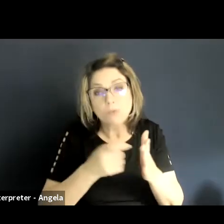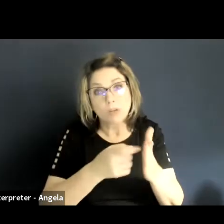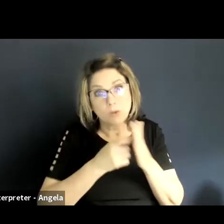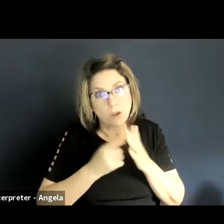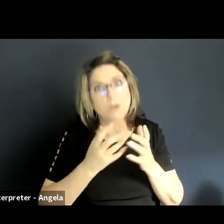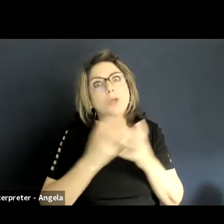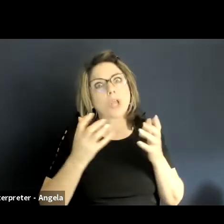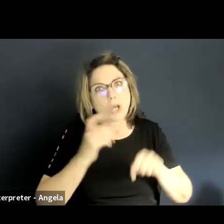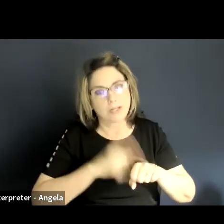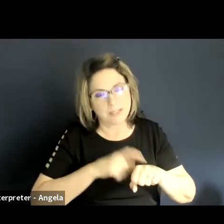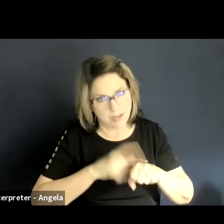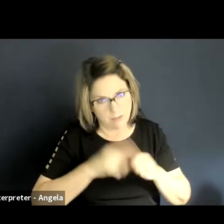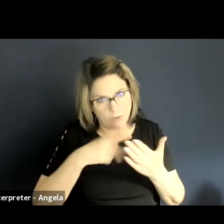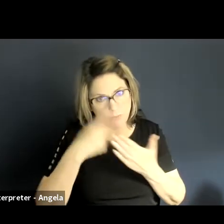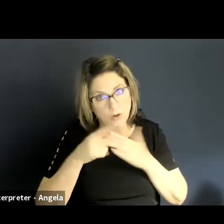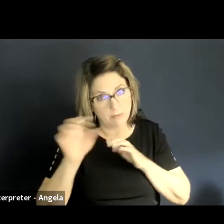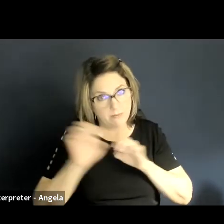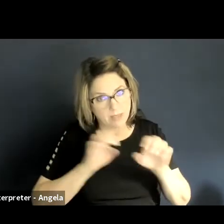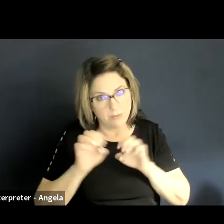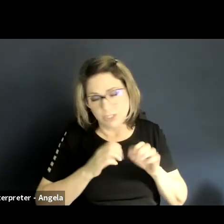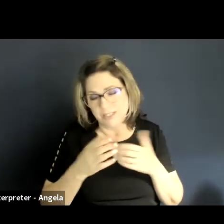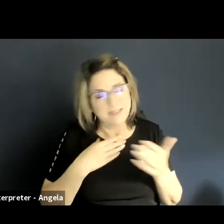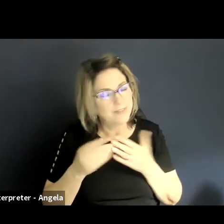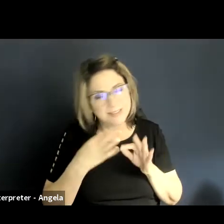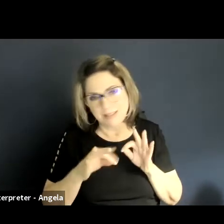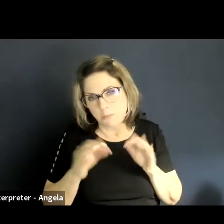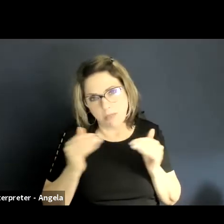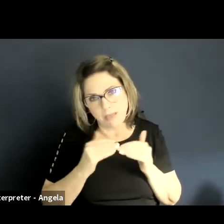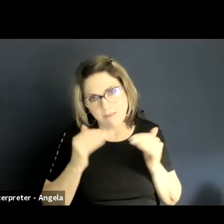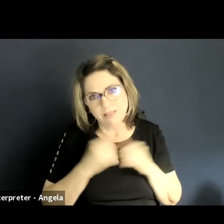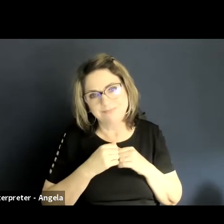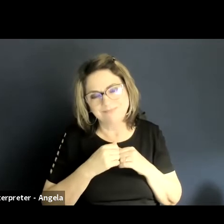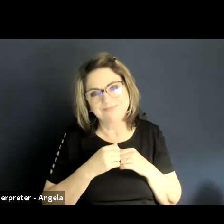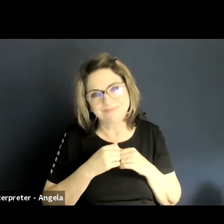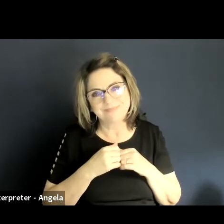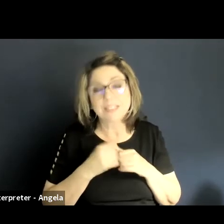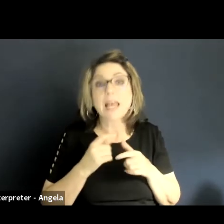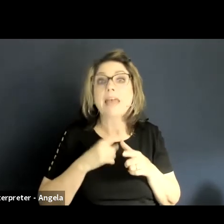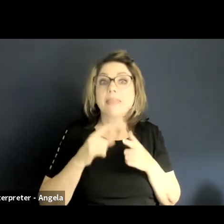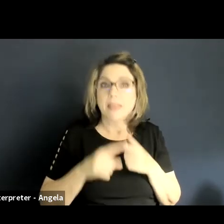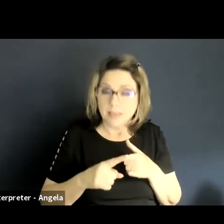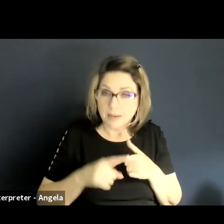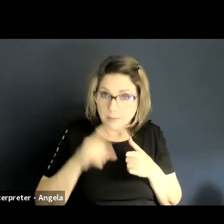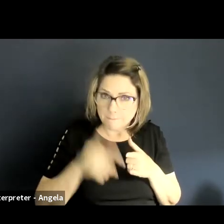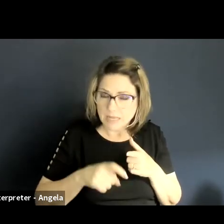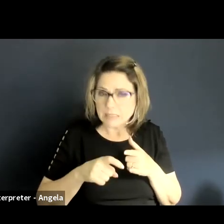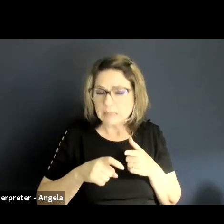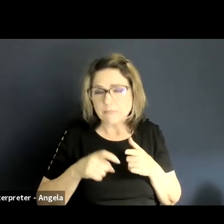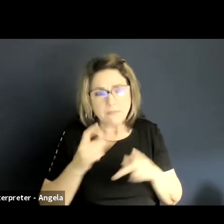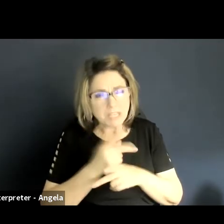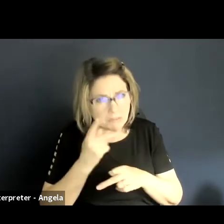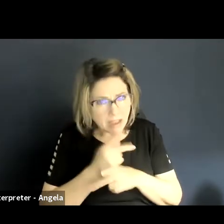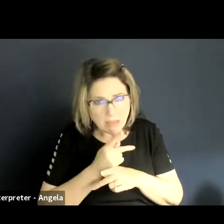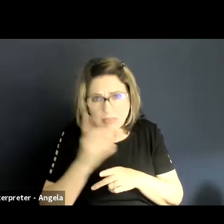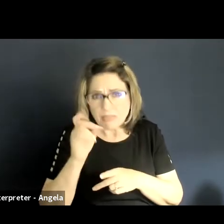time to do program evaluation, even at a simple level. And then you have to spend the time interpreting the data and